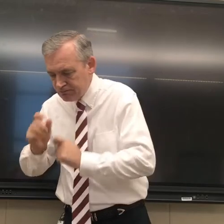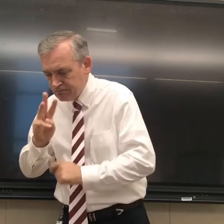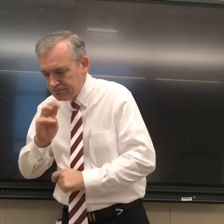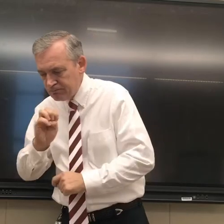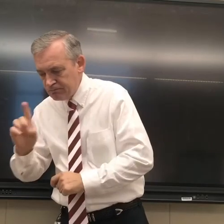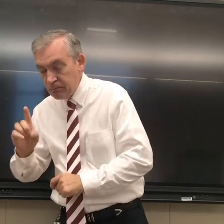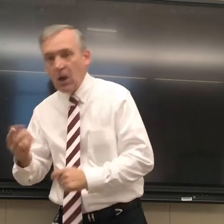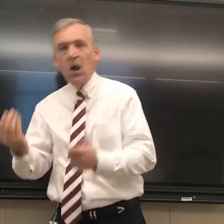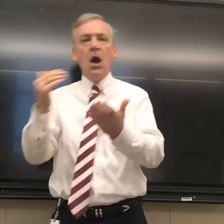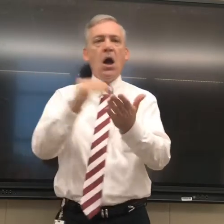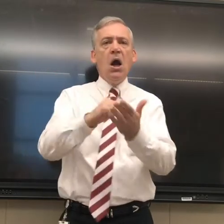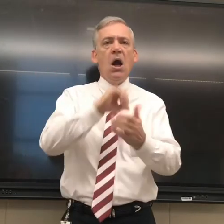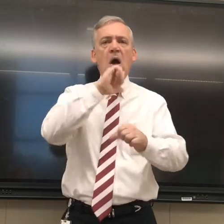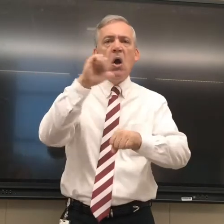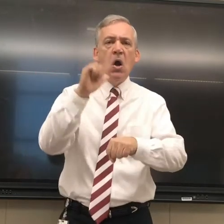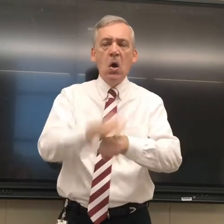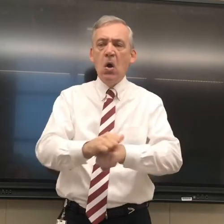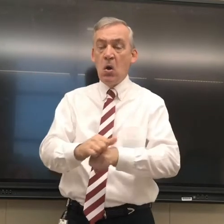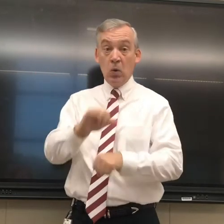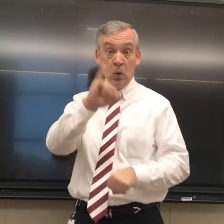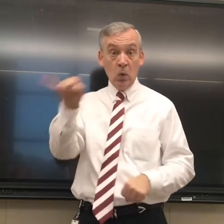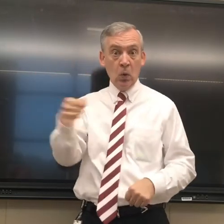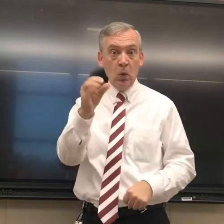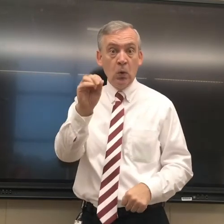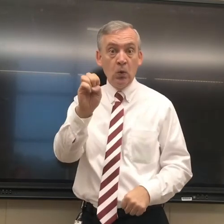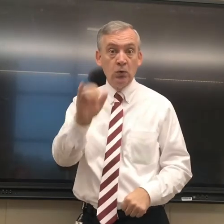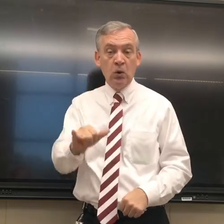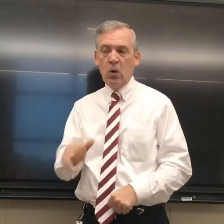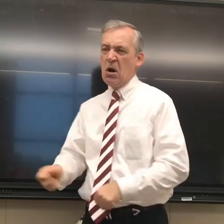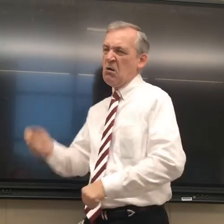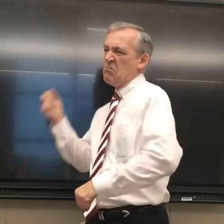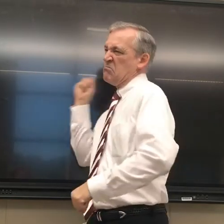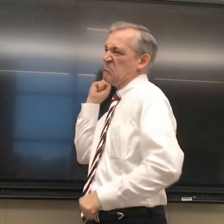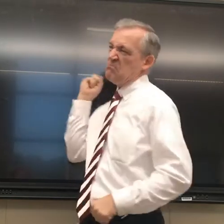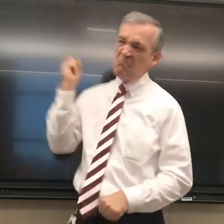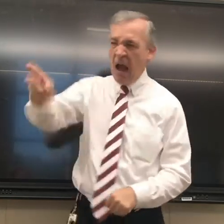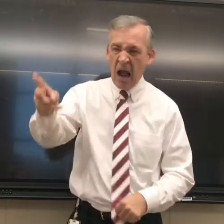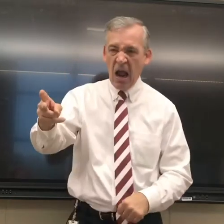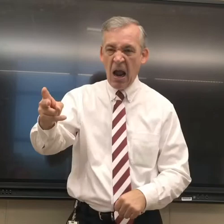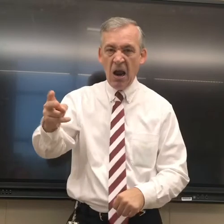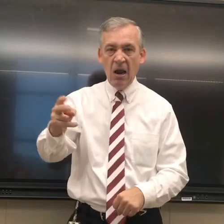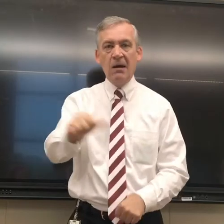Zing! Joey sent a pebble into the blooms and another marigold was beheaded.